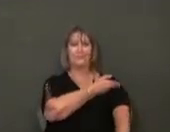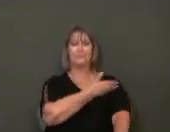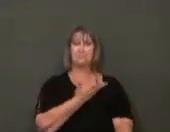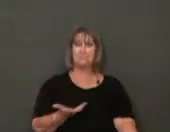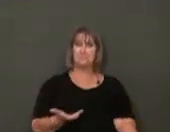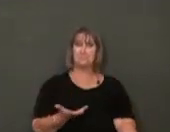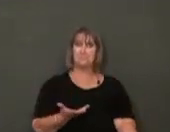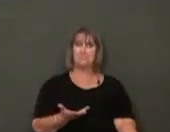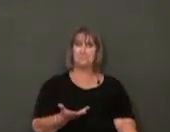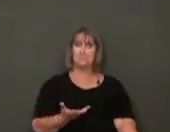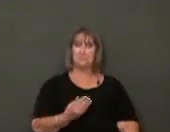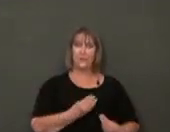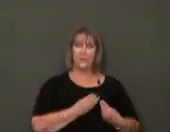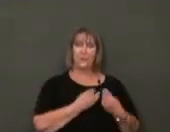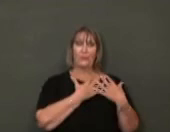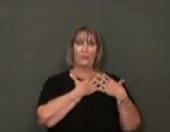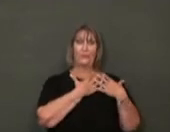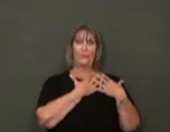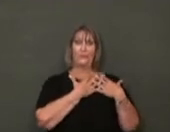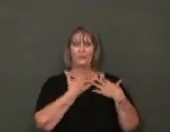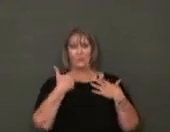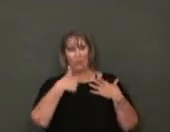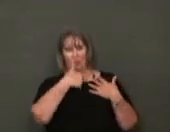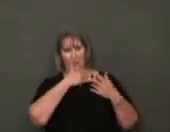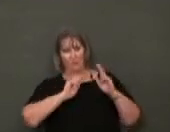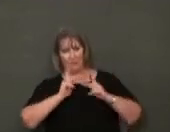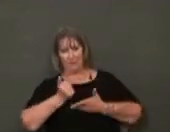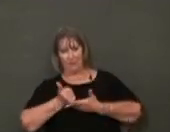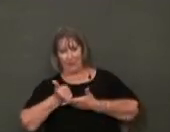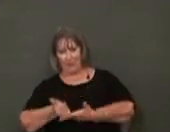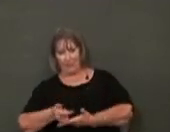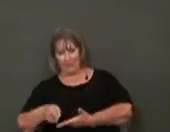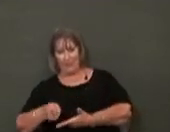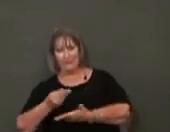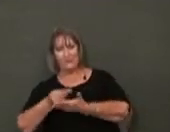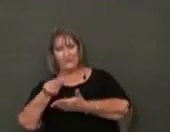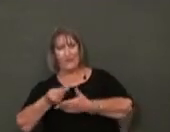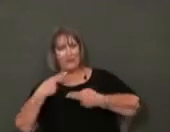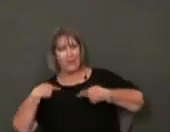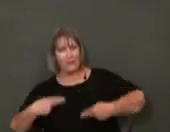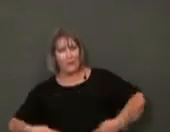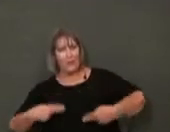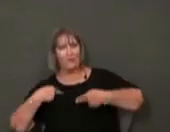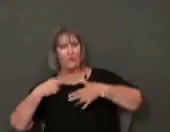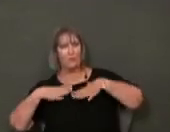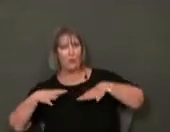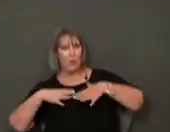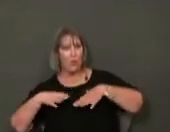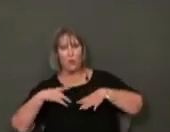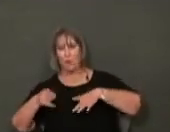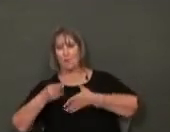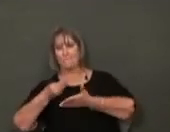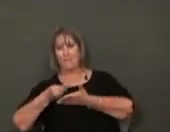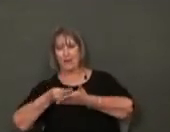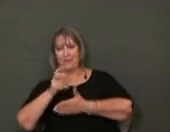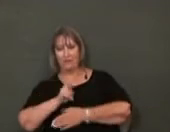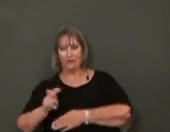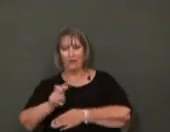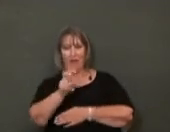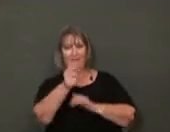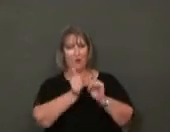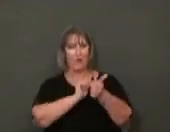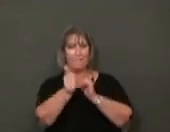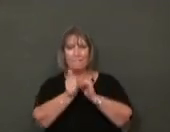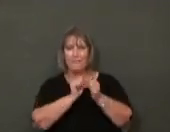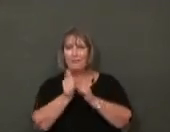them with basic uniforms or basic travel assistance to go to competitions and just to